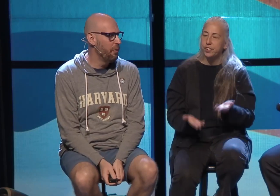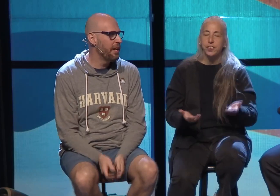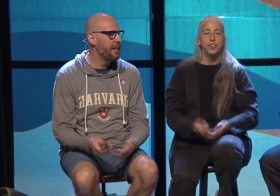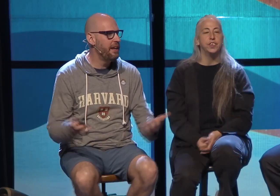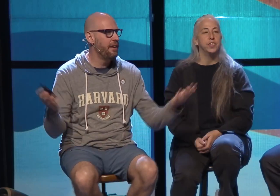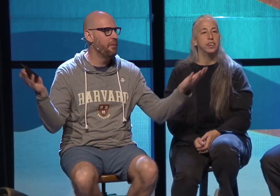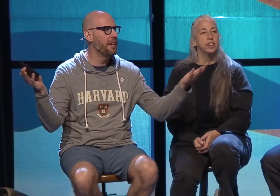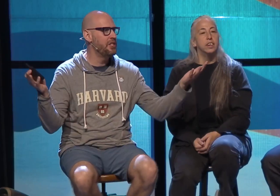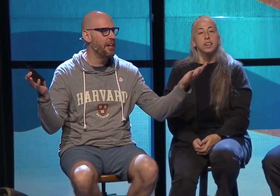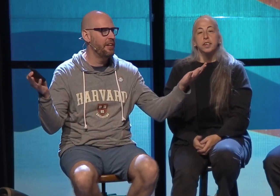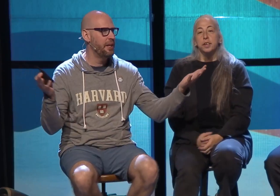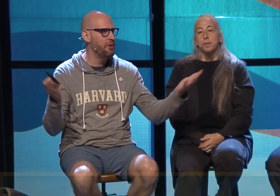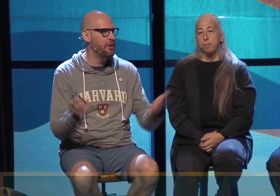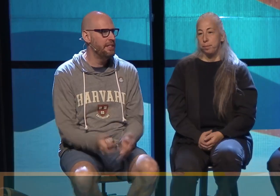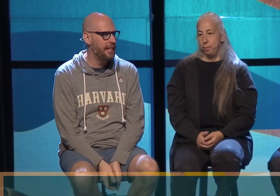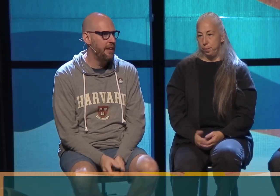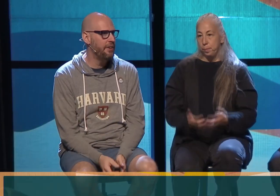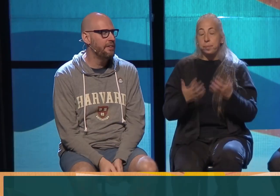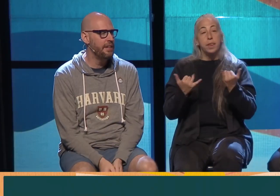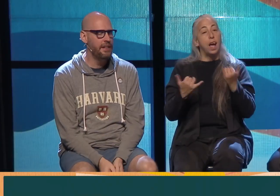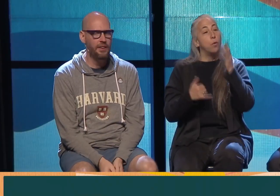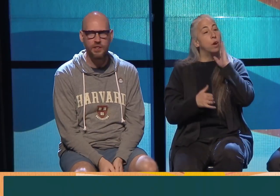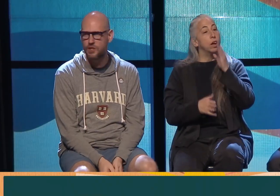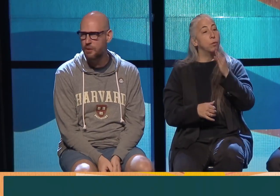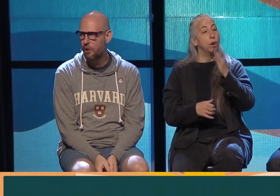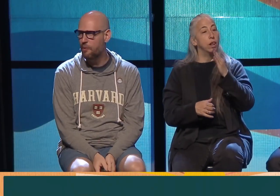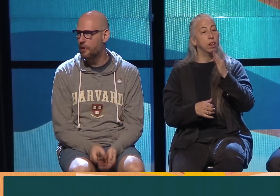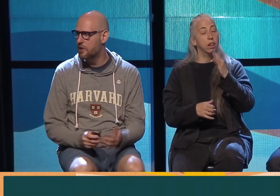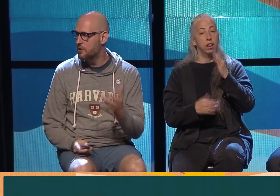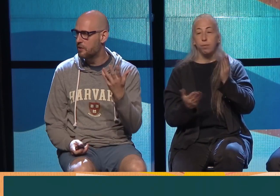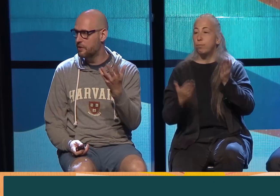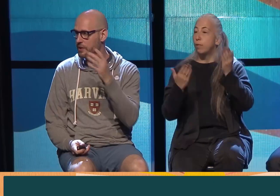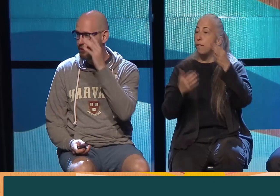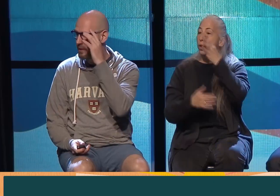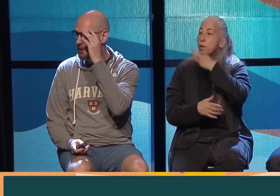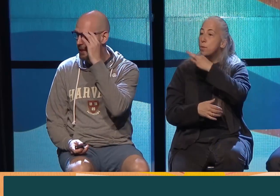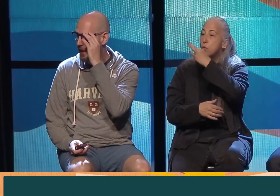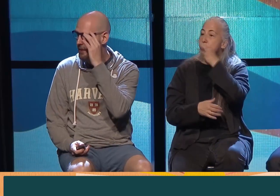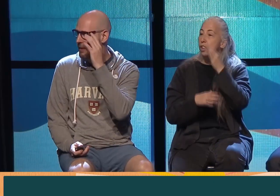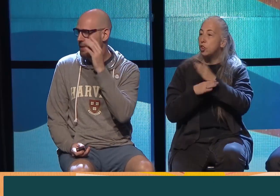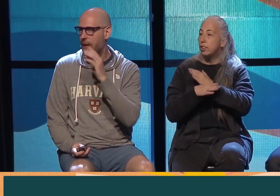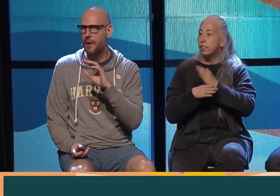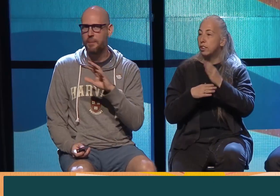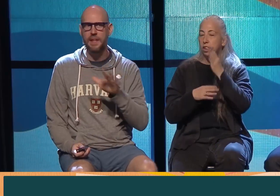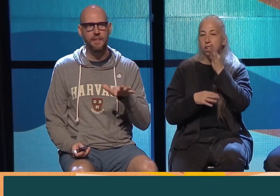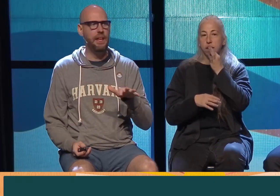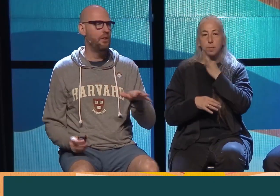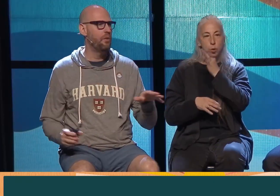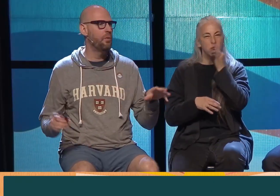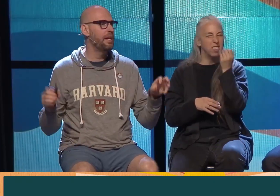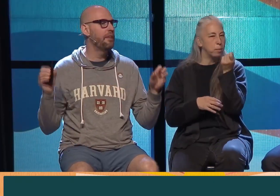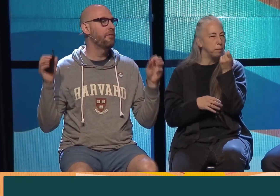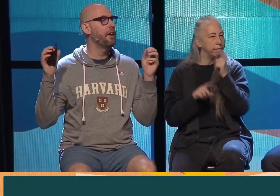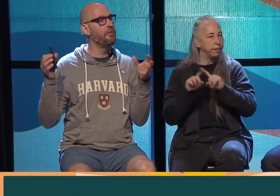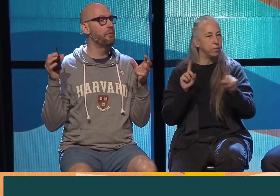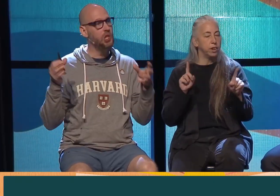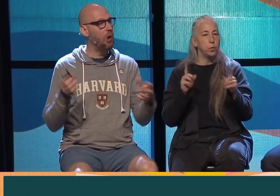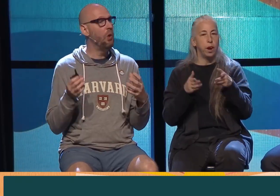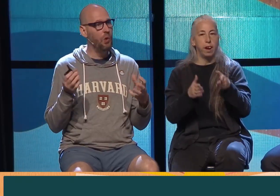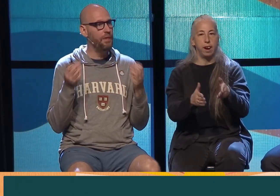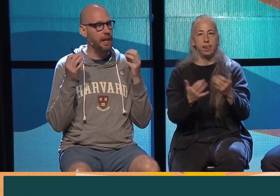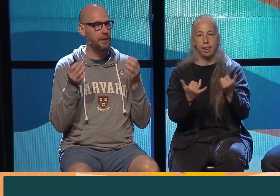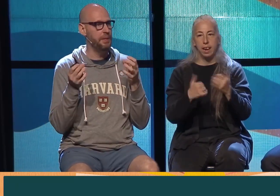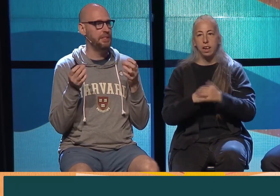So we're gonna share in communion together here in just a moment. We're gonna do it a little differently today, in that we'd love for